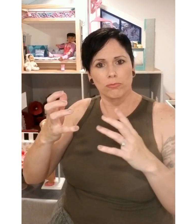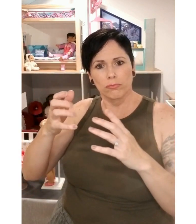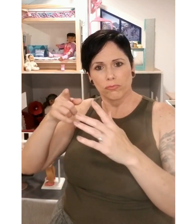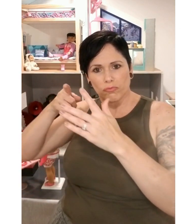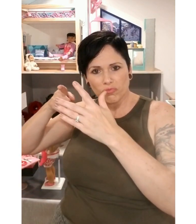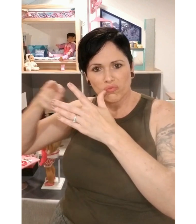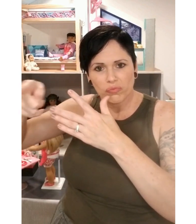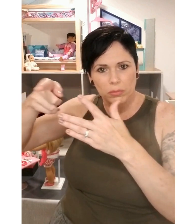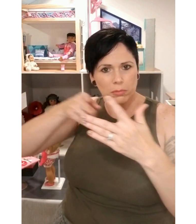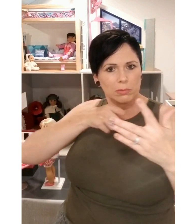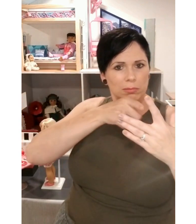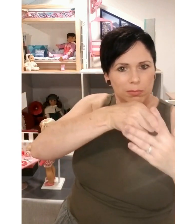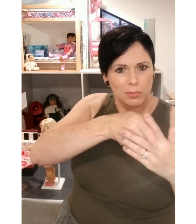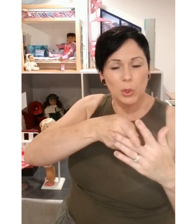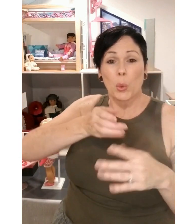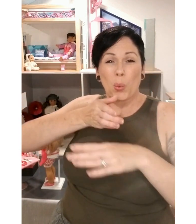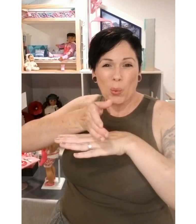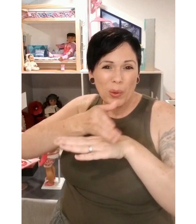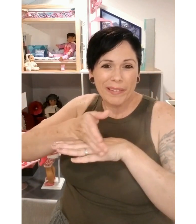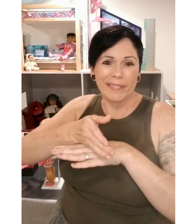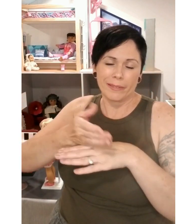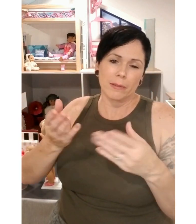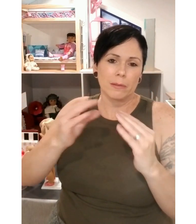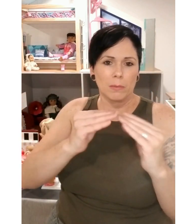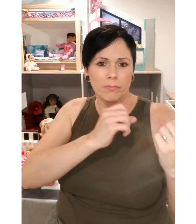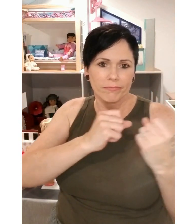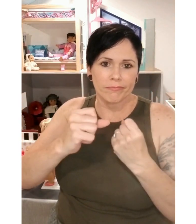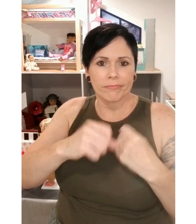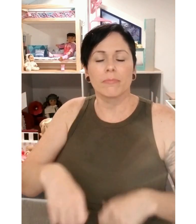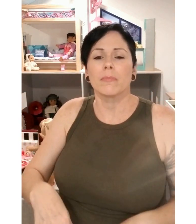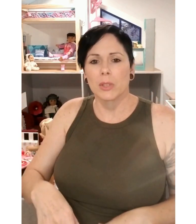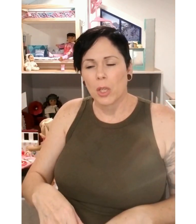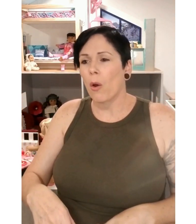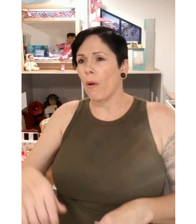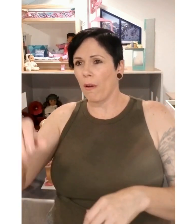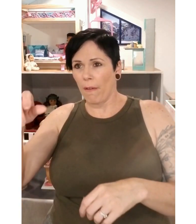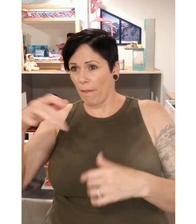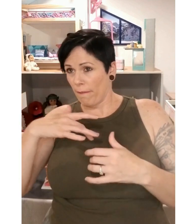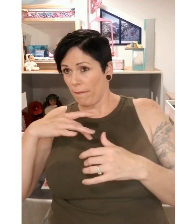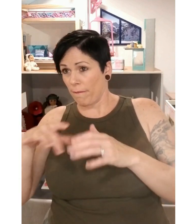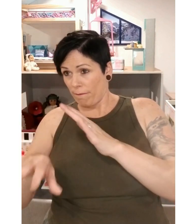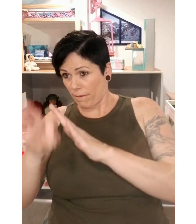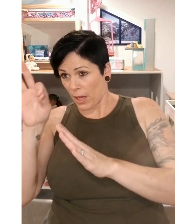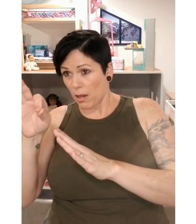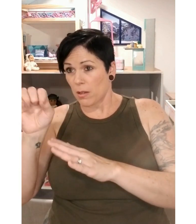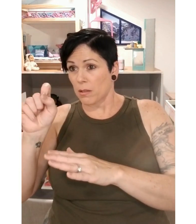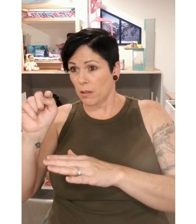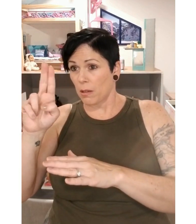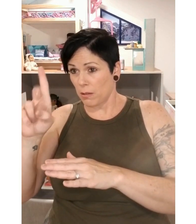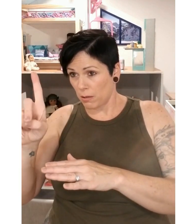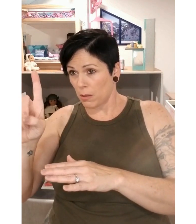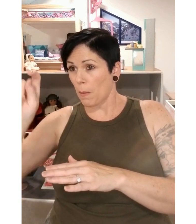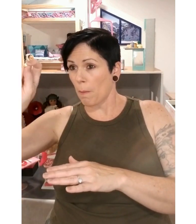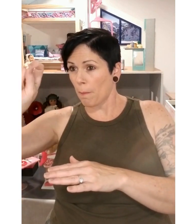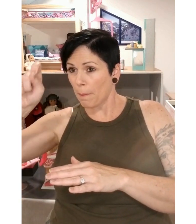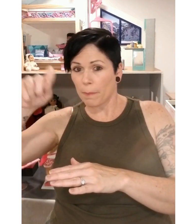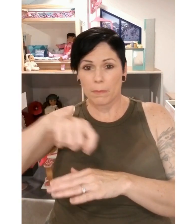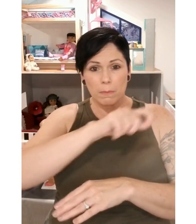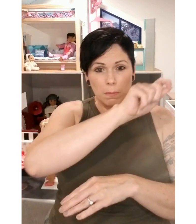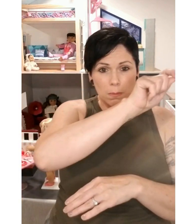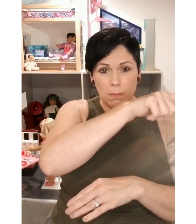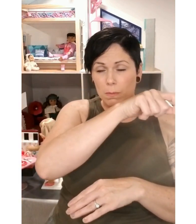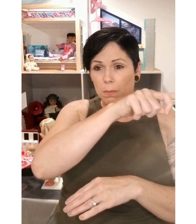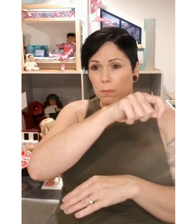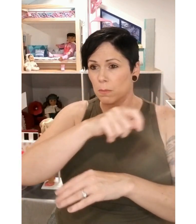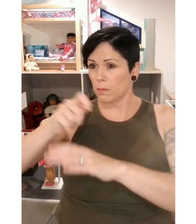where the studs were and put the nails in the wall, then I just put this board right underneath and